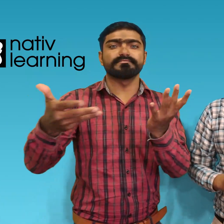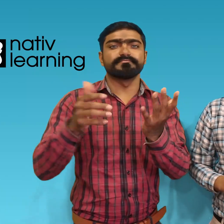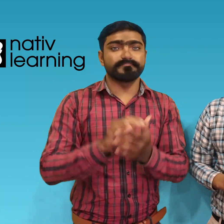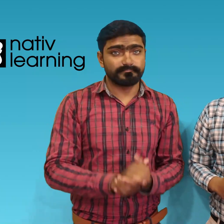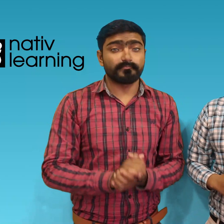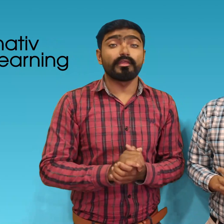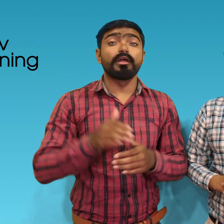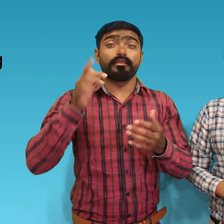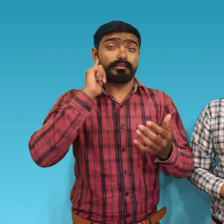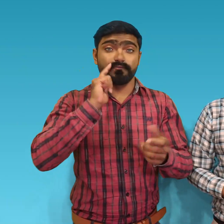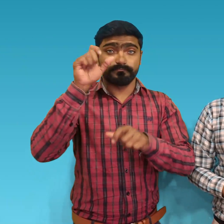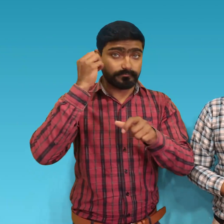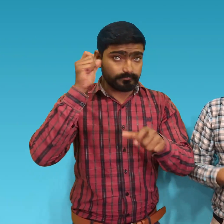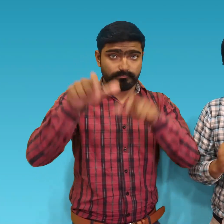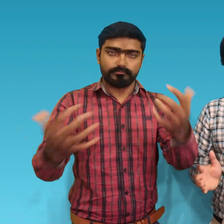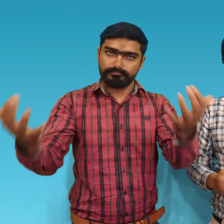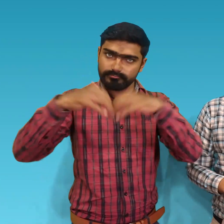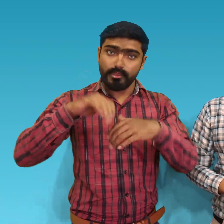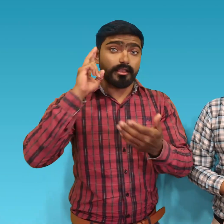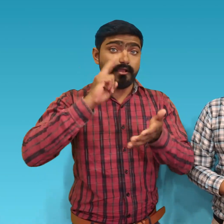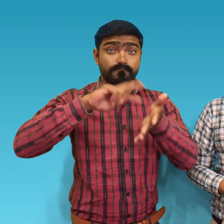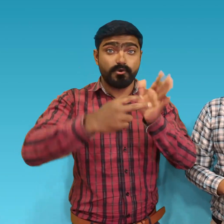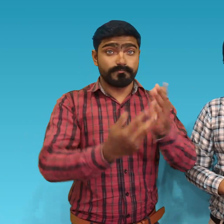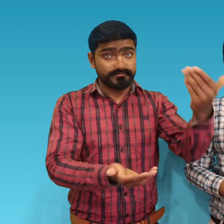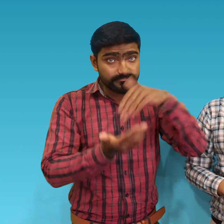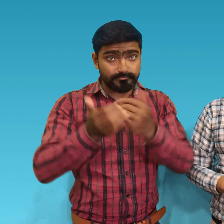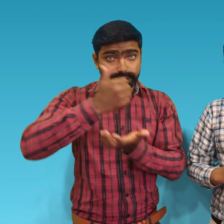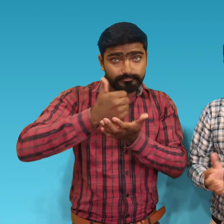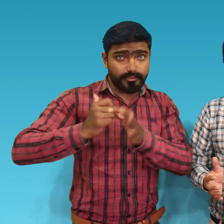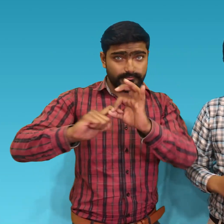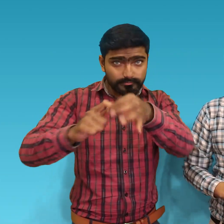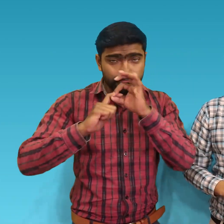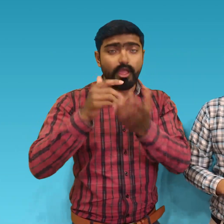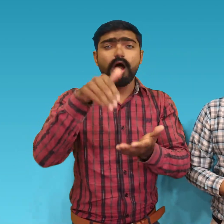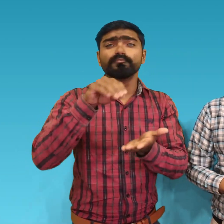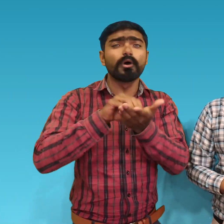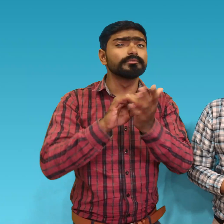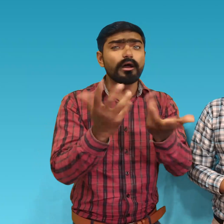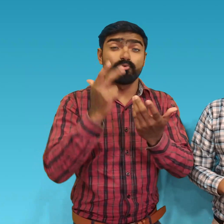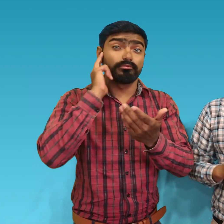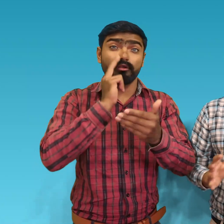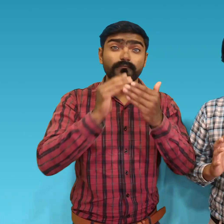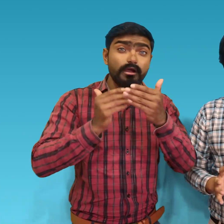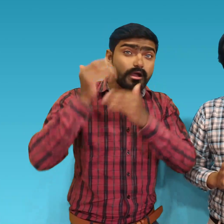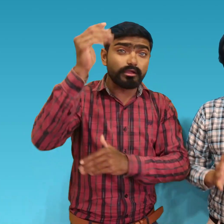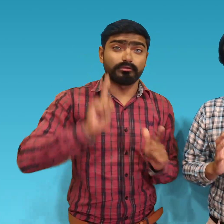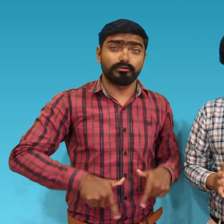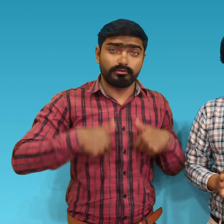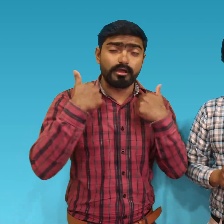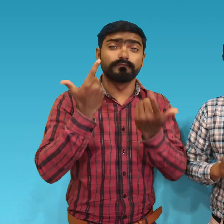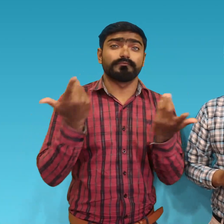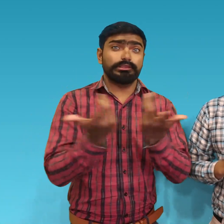sign language accessibility. On this day, you would get to interact with deaf individuals and hear their stories of why sign language